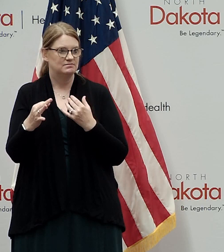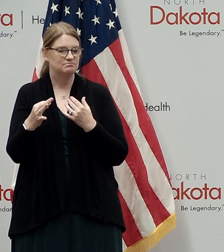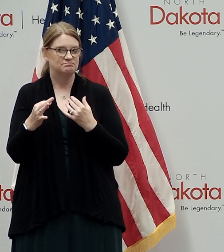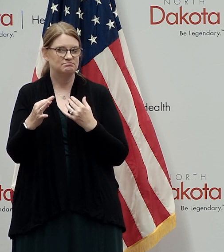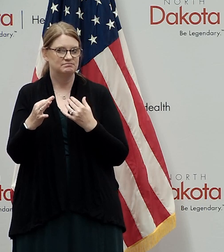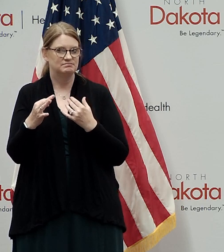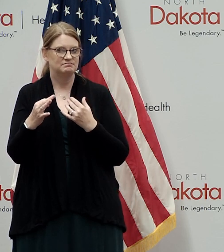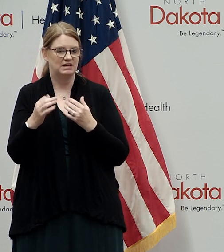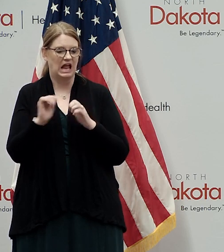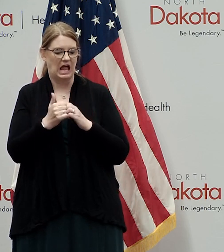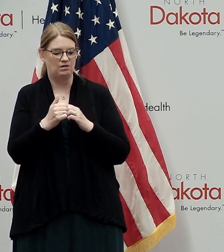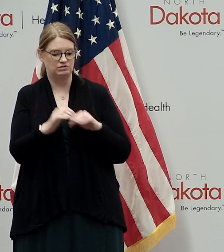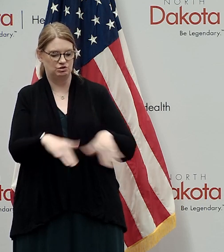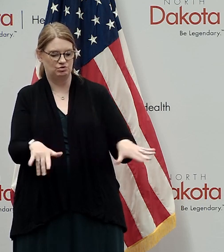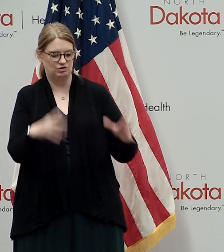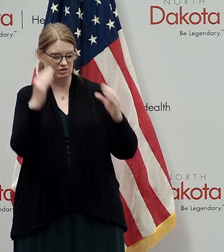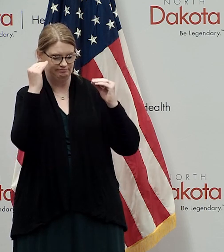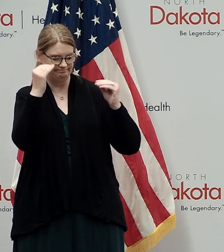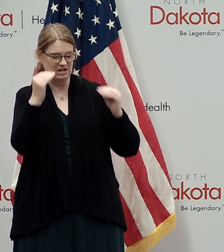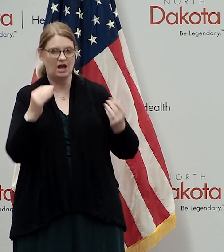families. And so, yes,